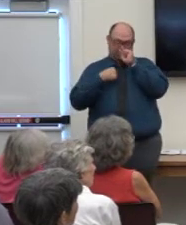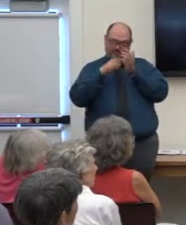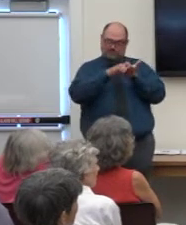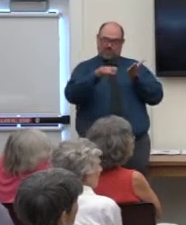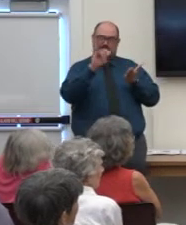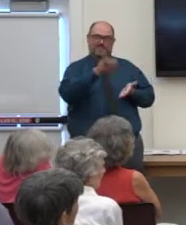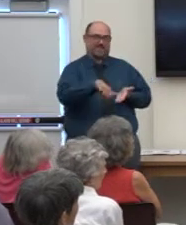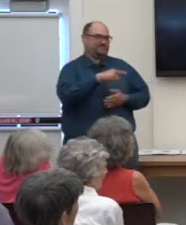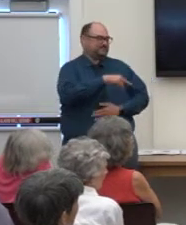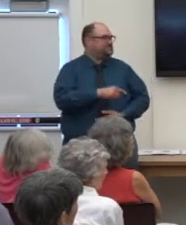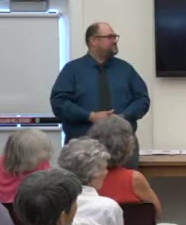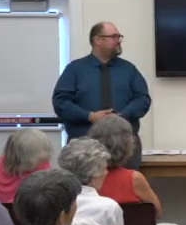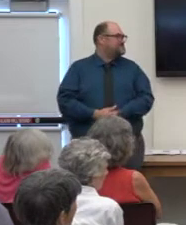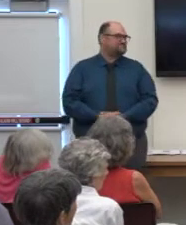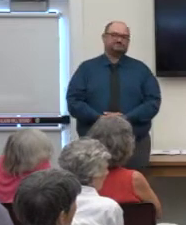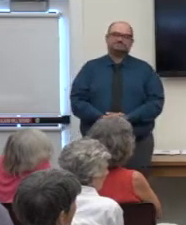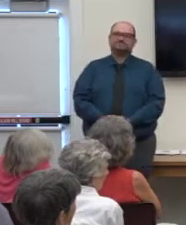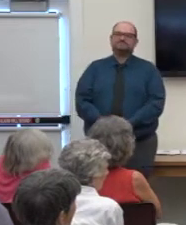So